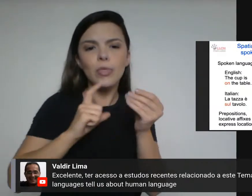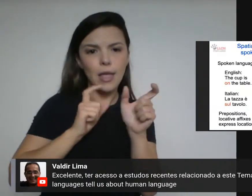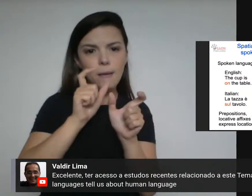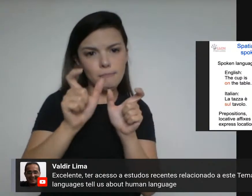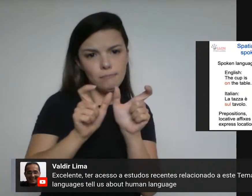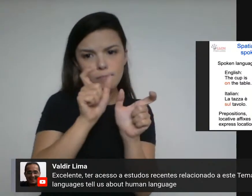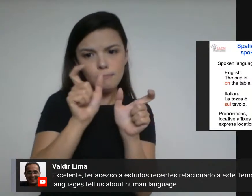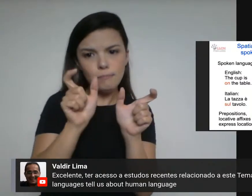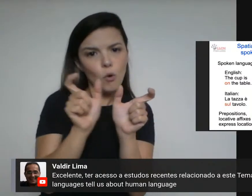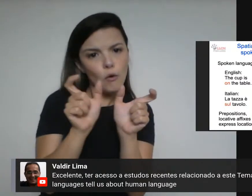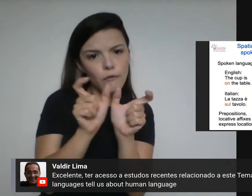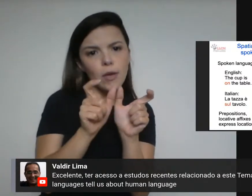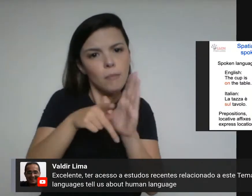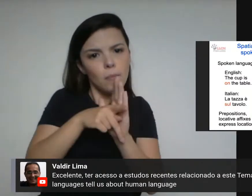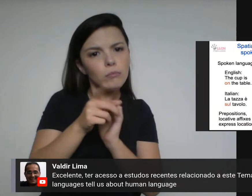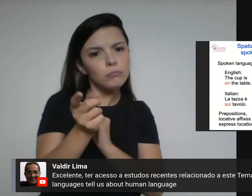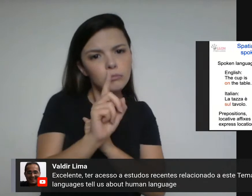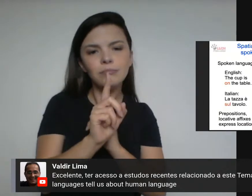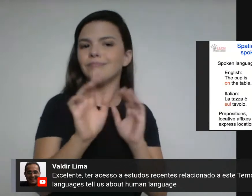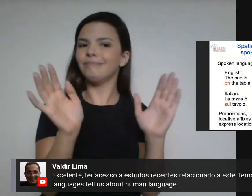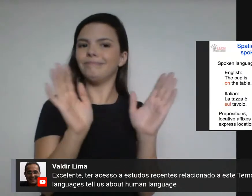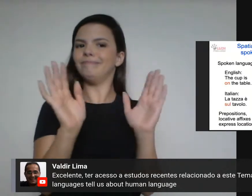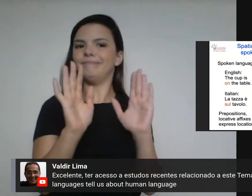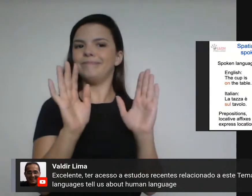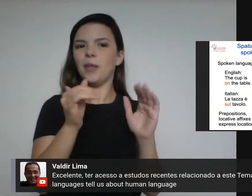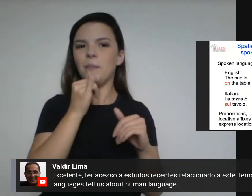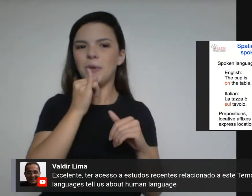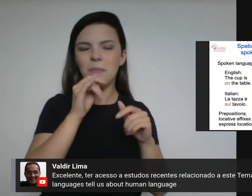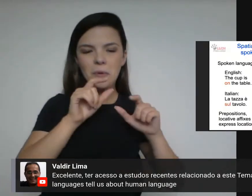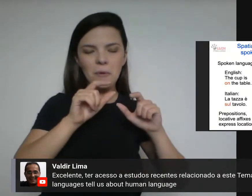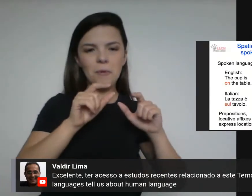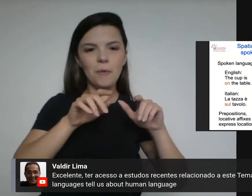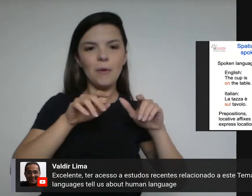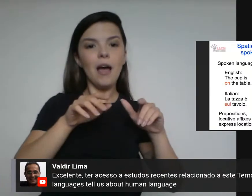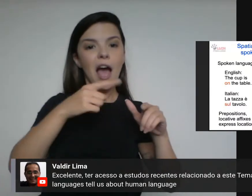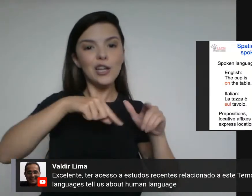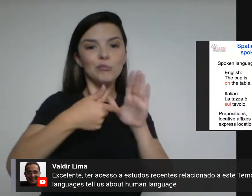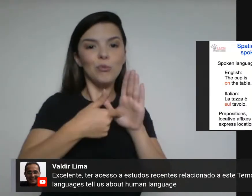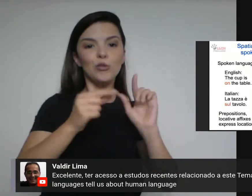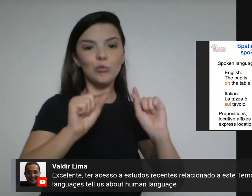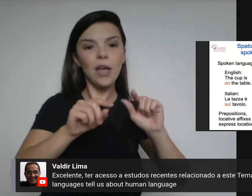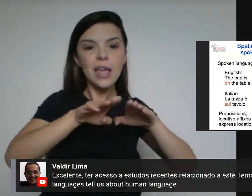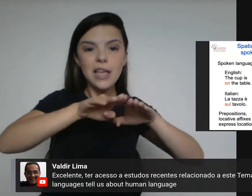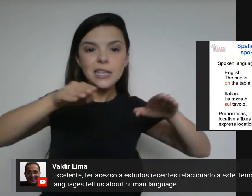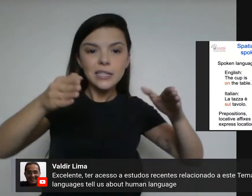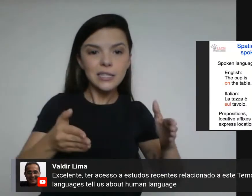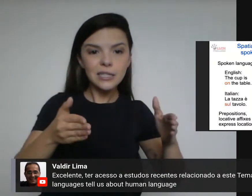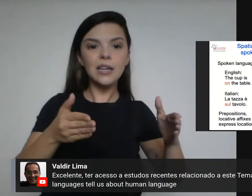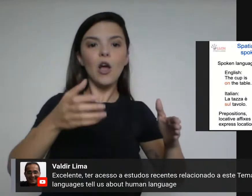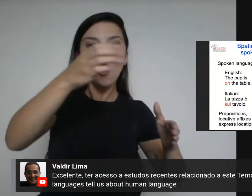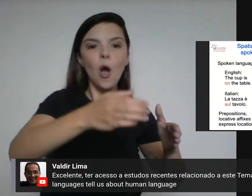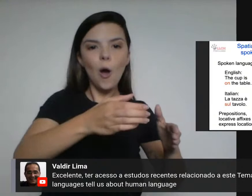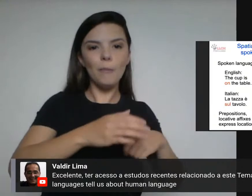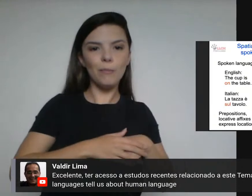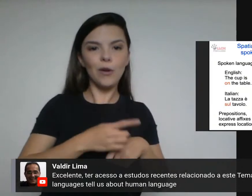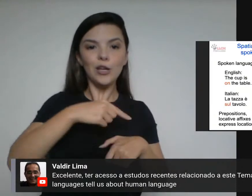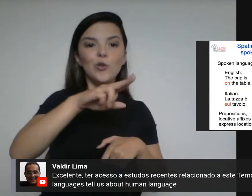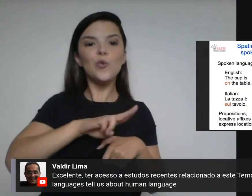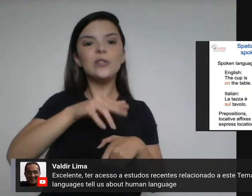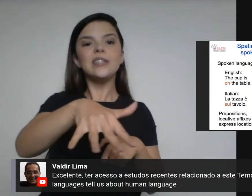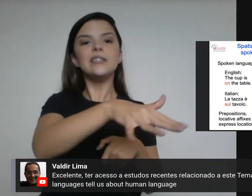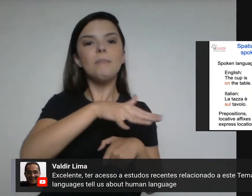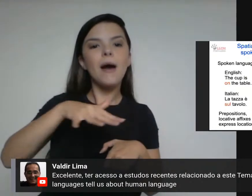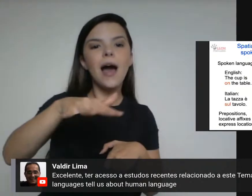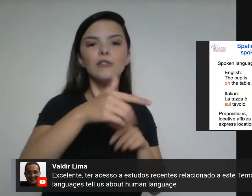spatial relationship between the cup and the table. It's the location of the hands in space. So you see